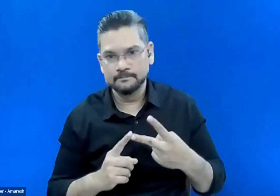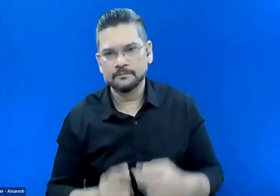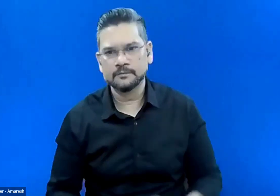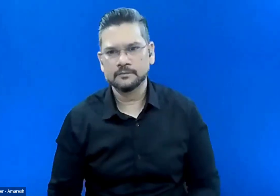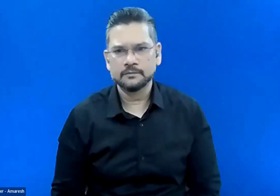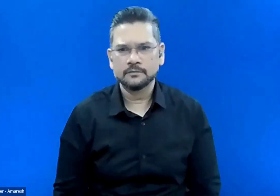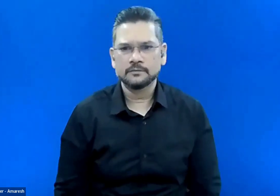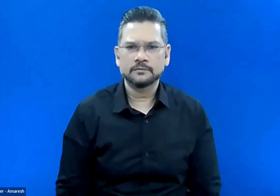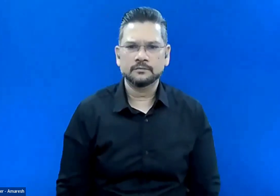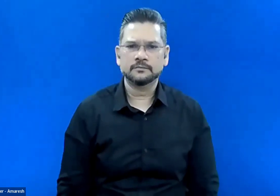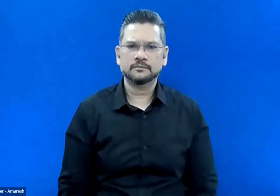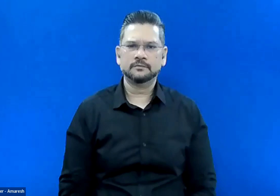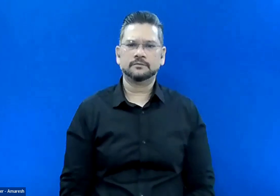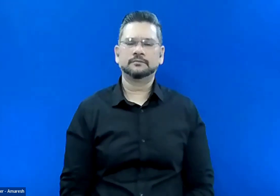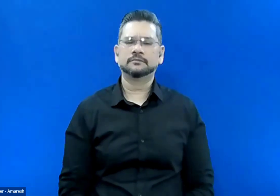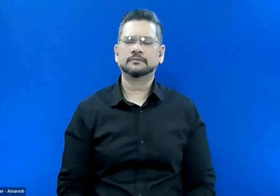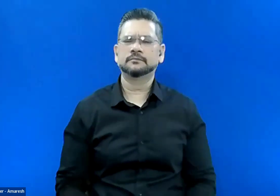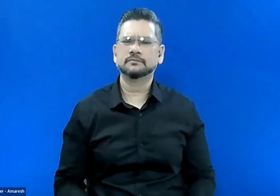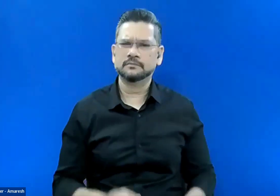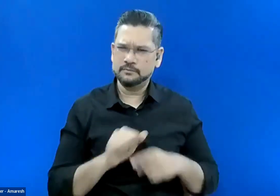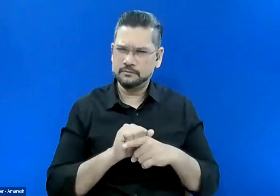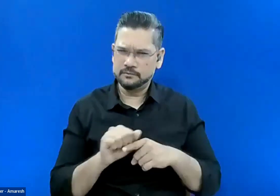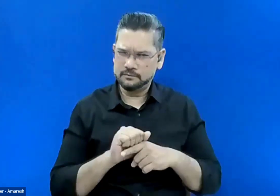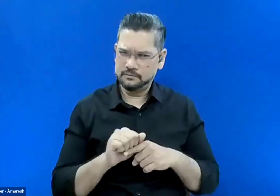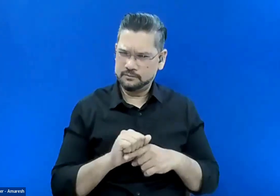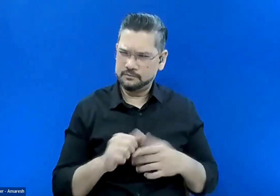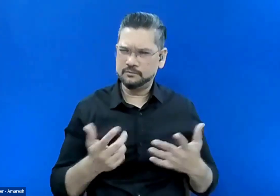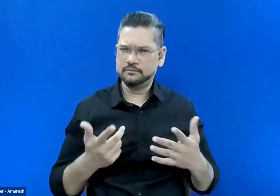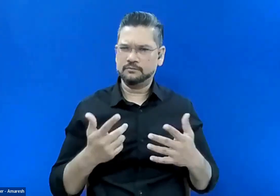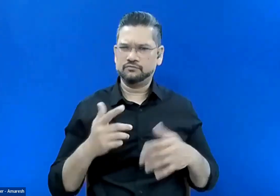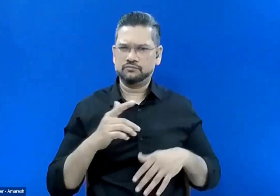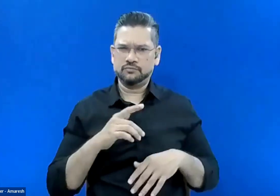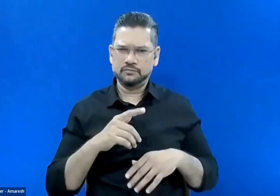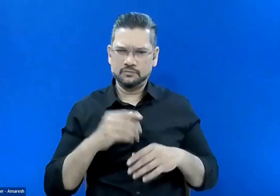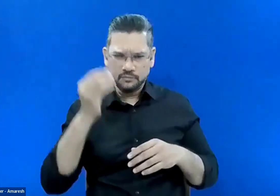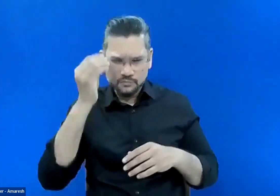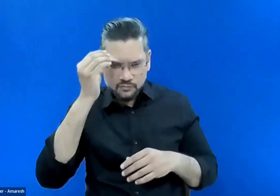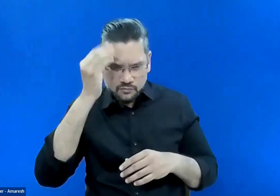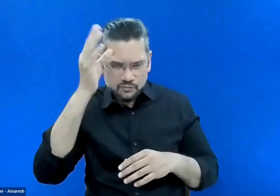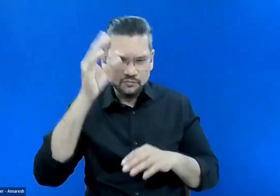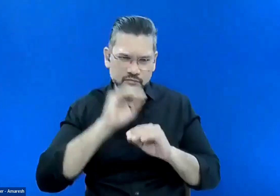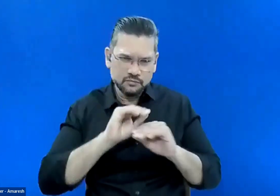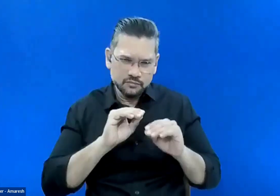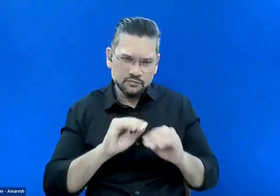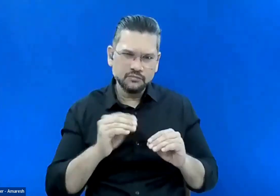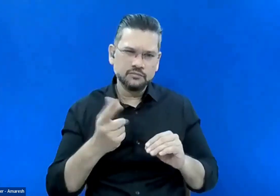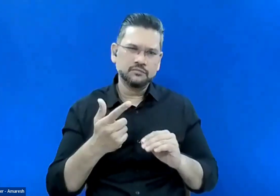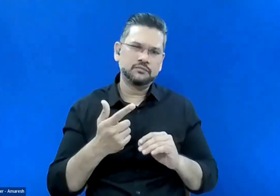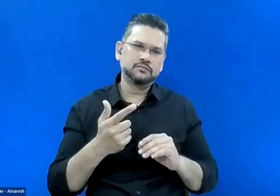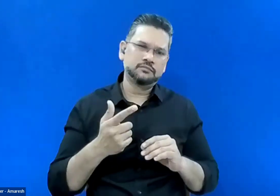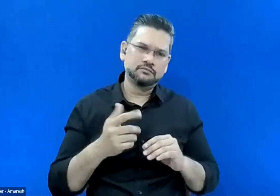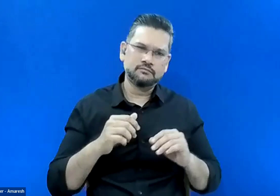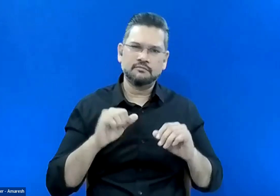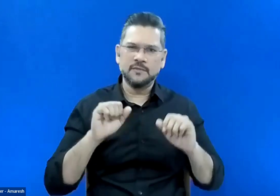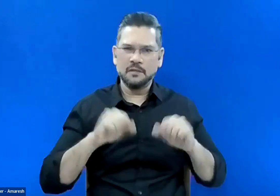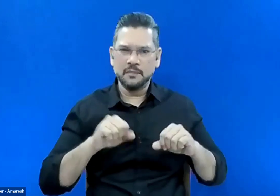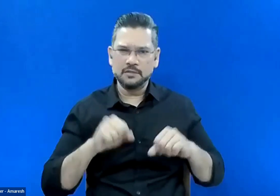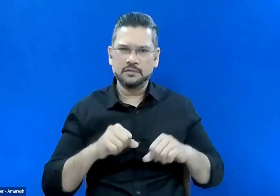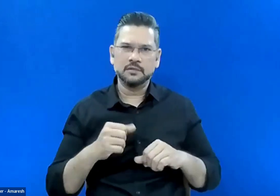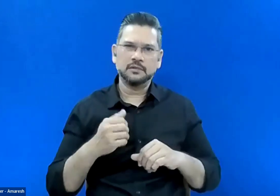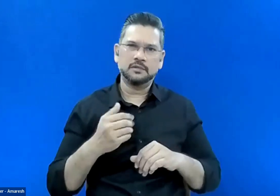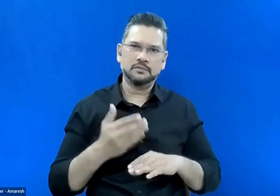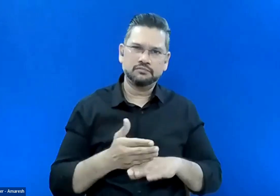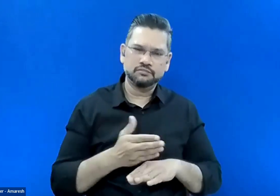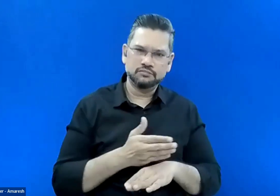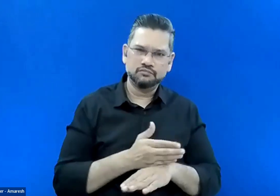it lacks of training, sensitization, awareness raising, capacity building programs, and special